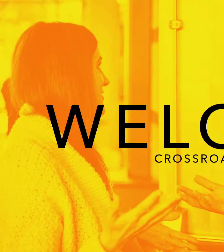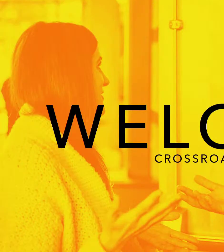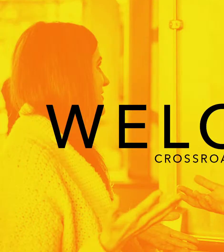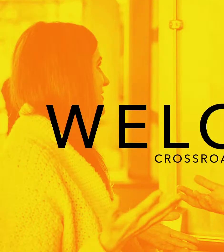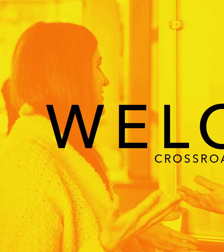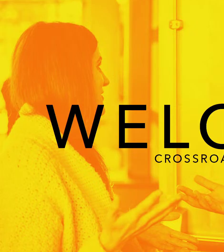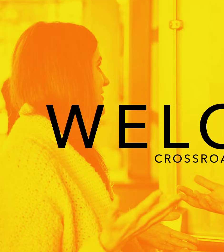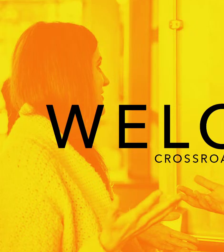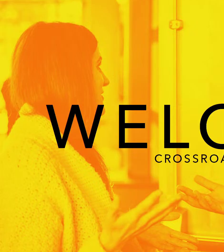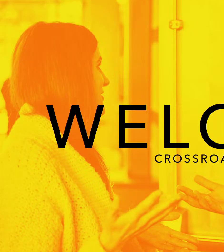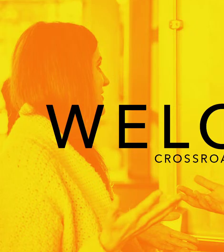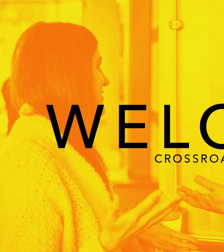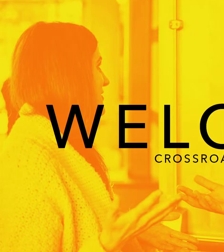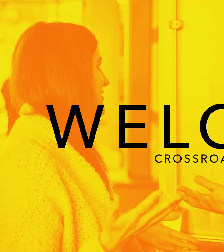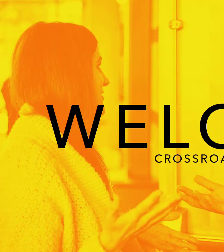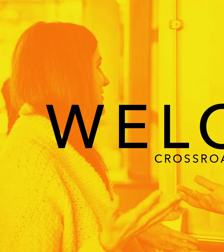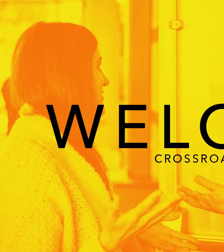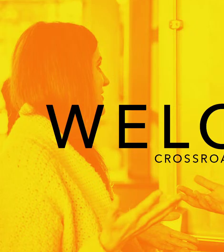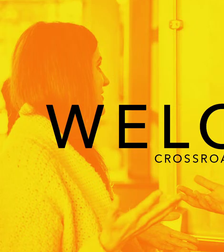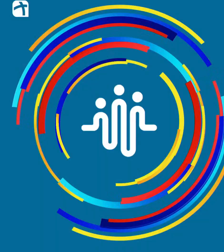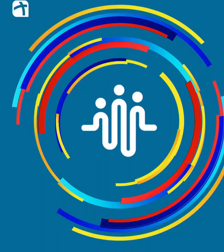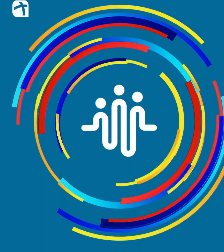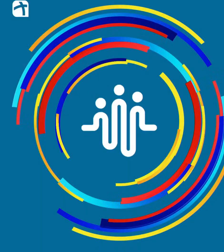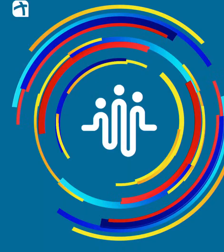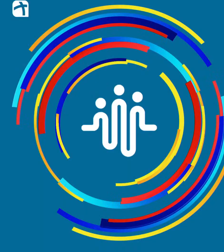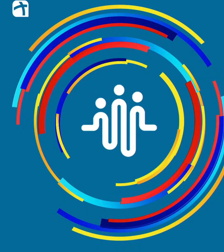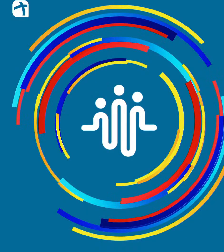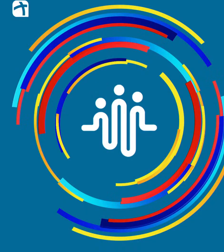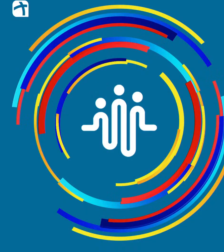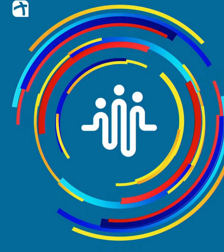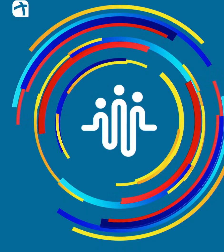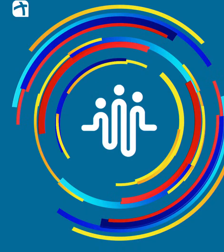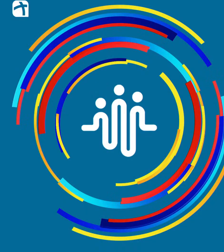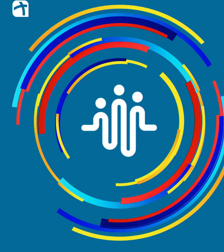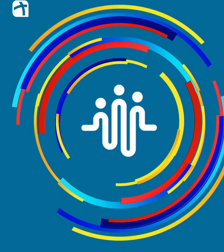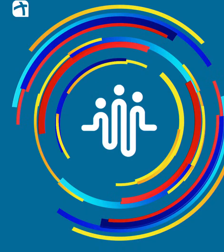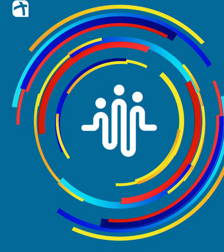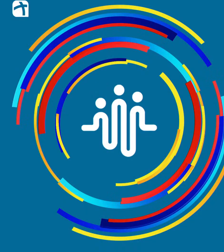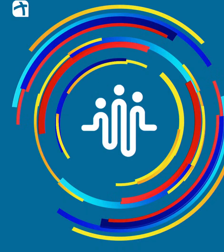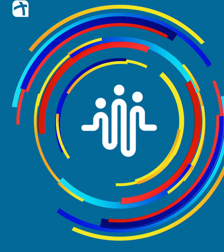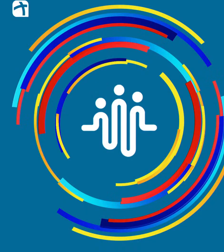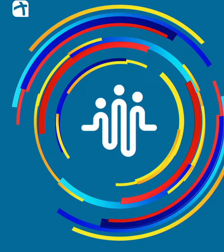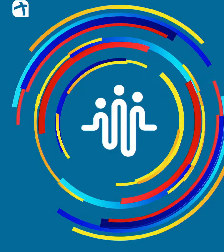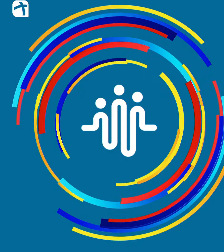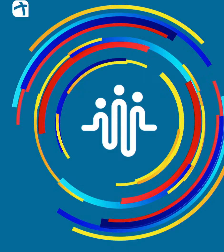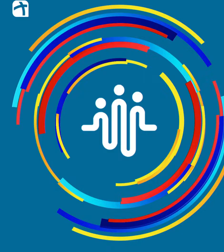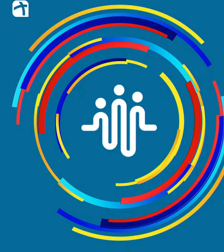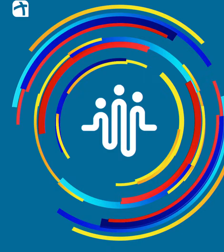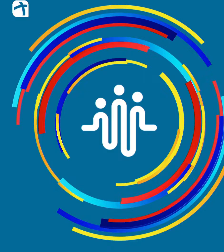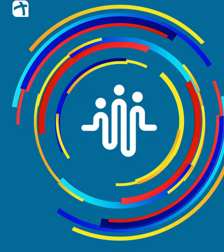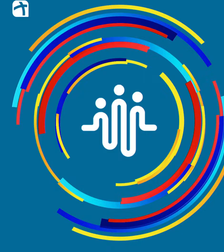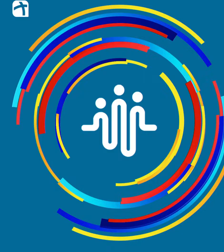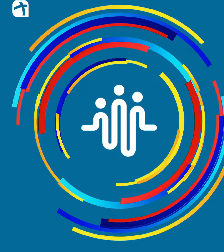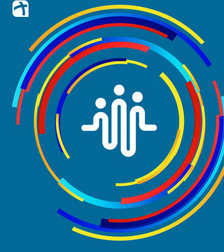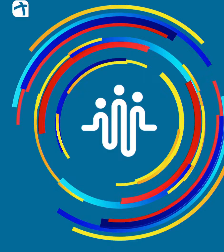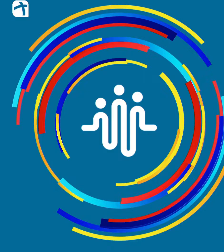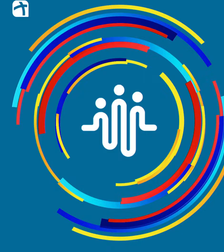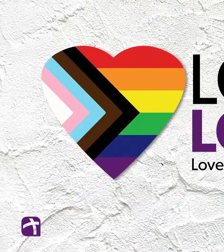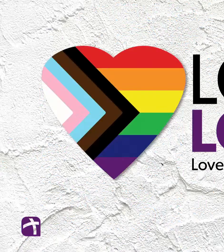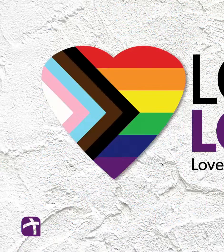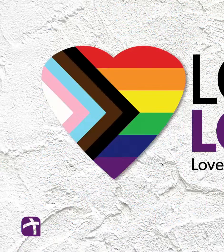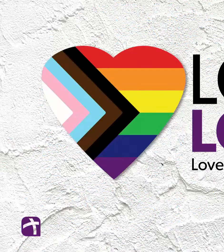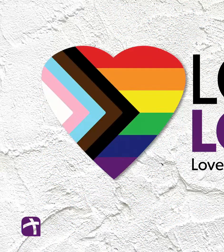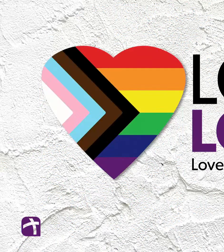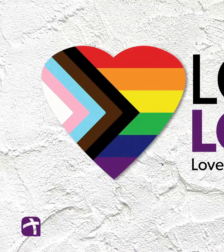you, but I wanna chase this feeling with you. Don't walk away from